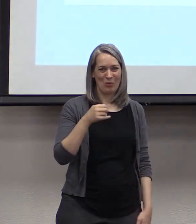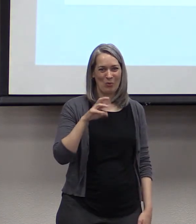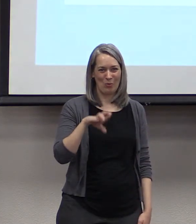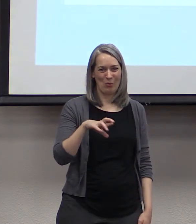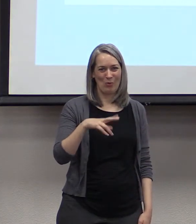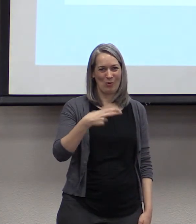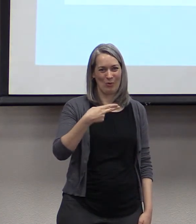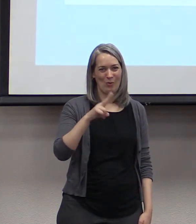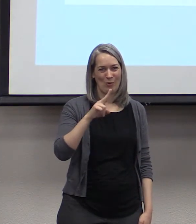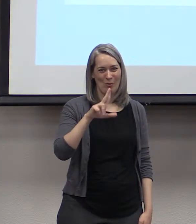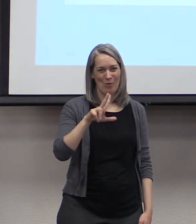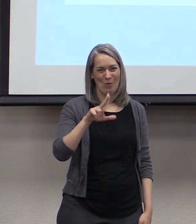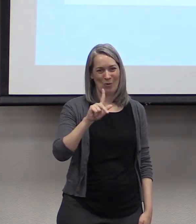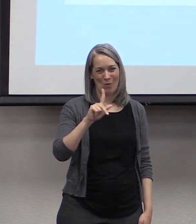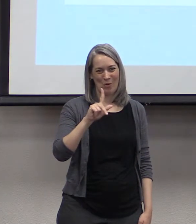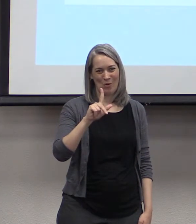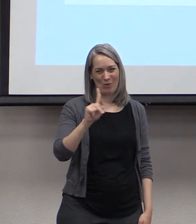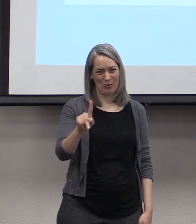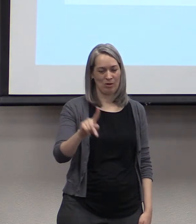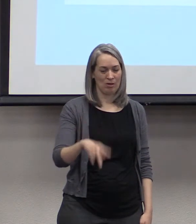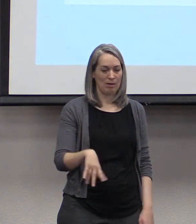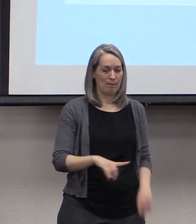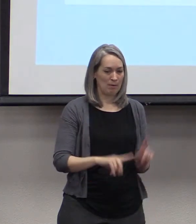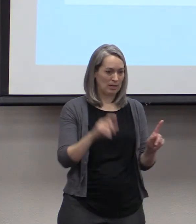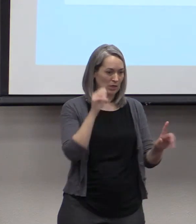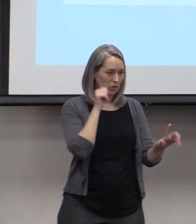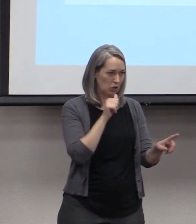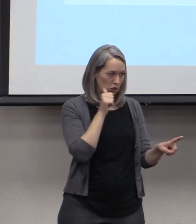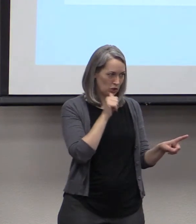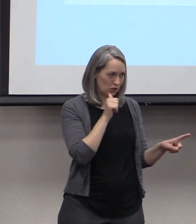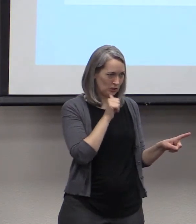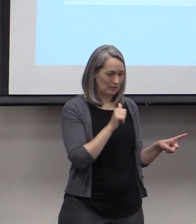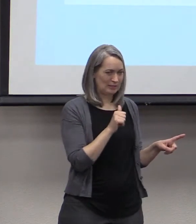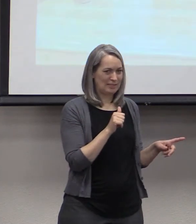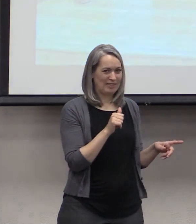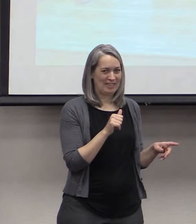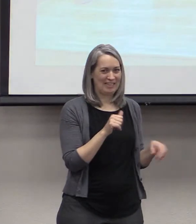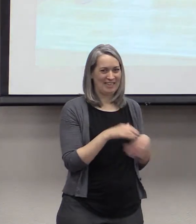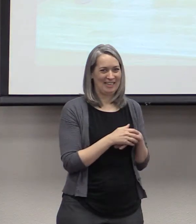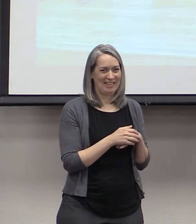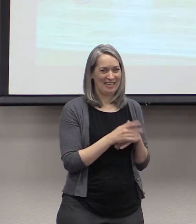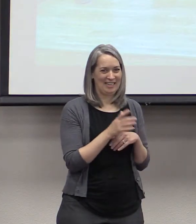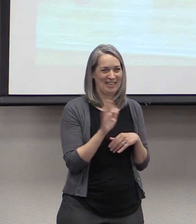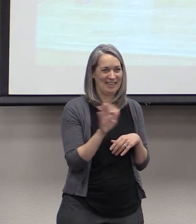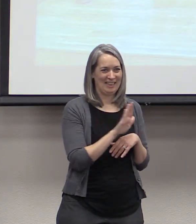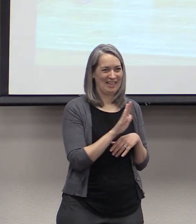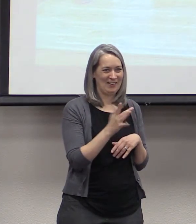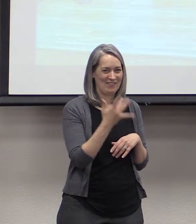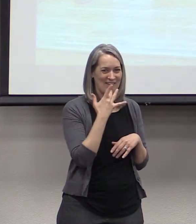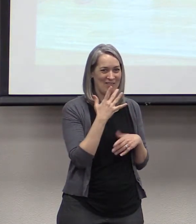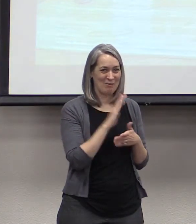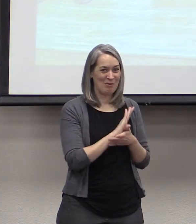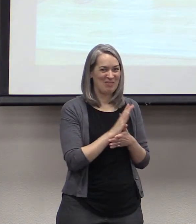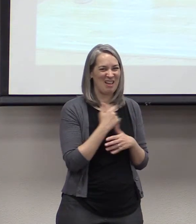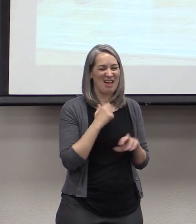But the girls, that's something I can connect with when it came to favorite movies with my own daughter.